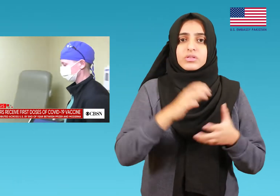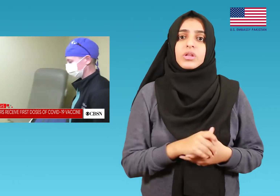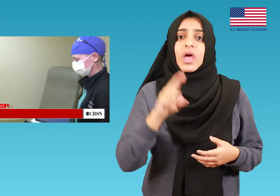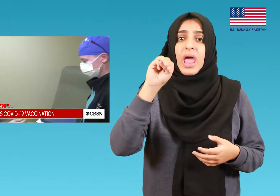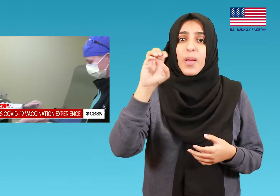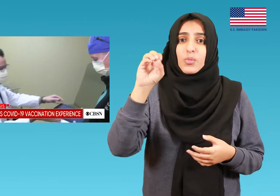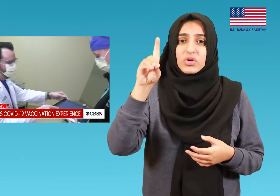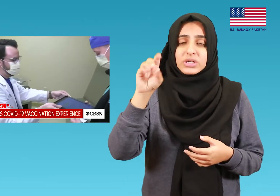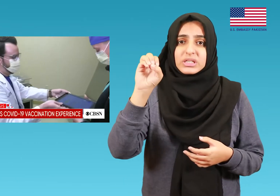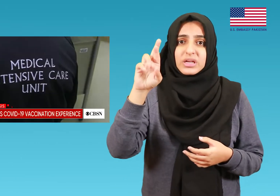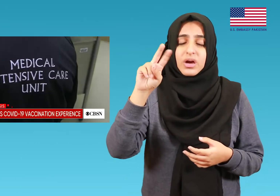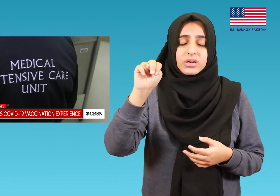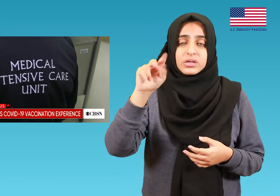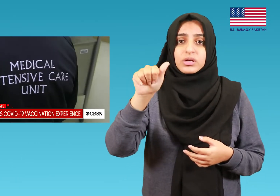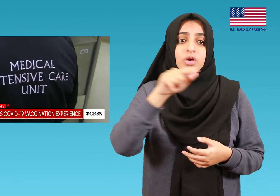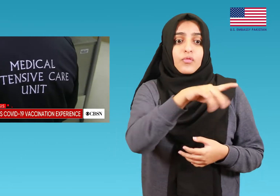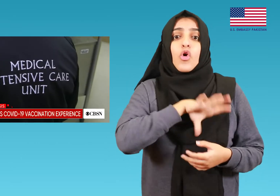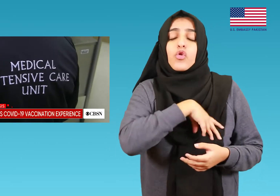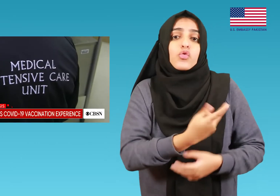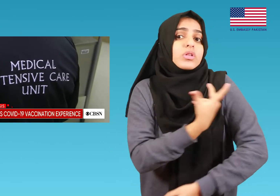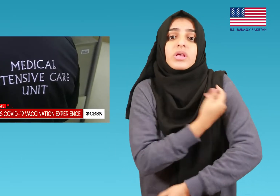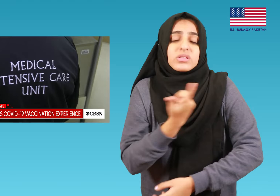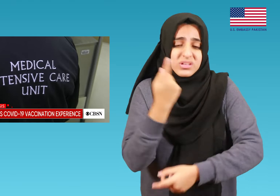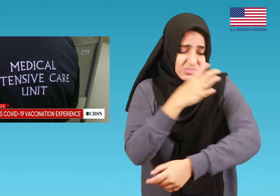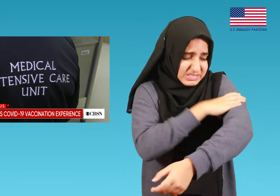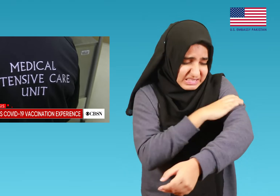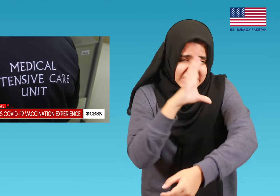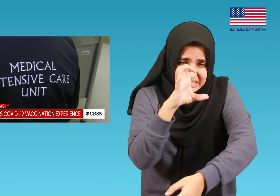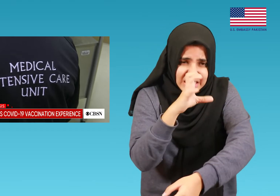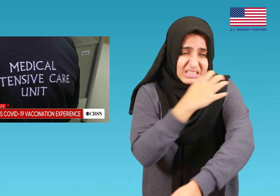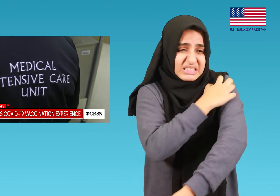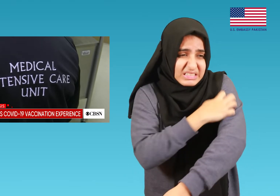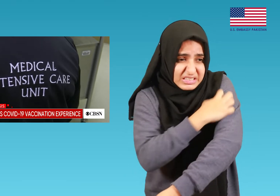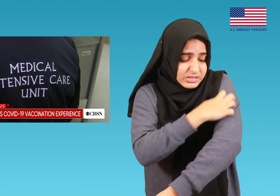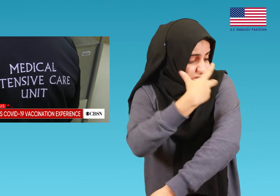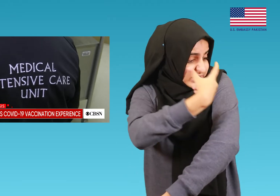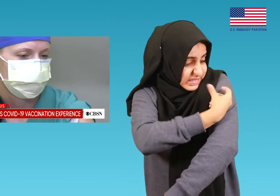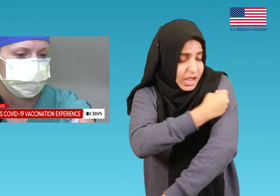Moderna also listed joint pain, muscle pain, and redness at the injection site.